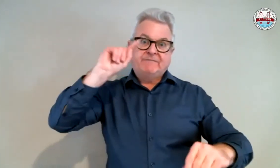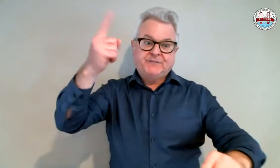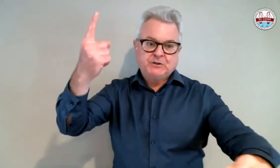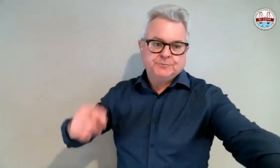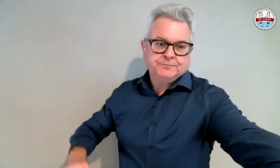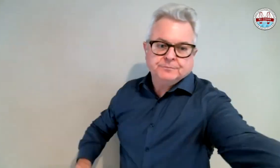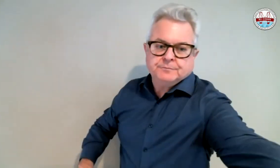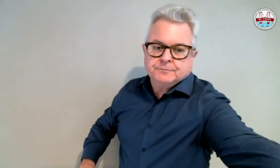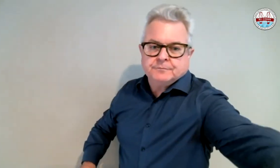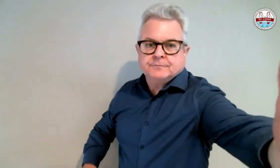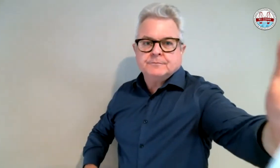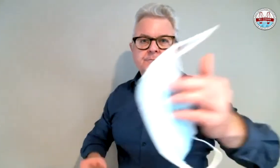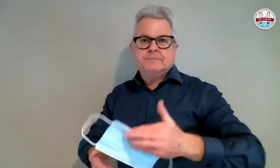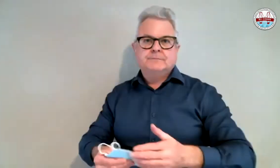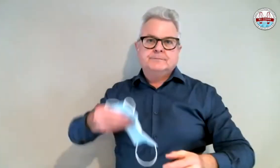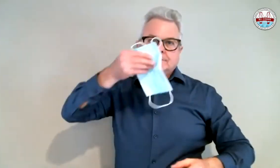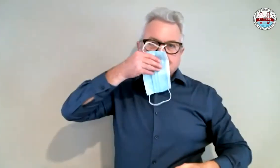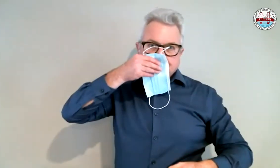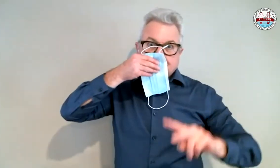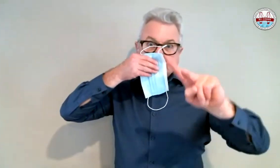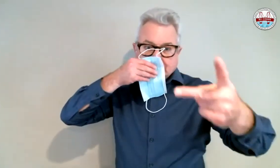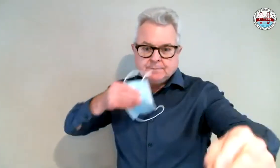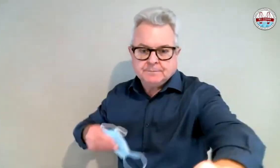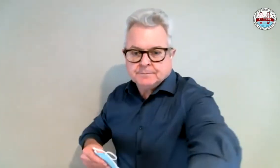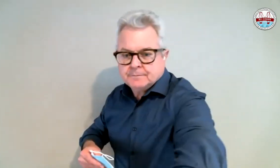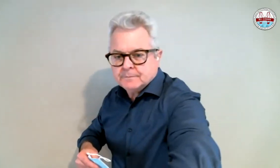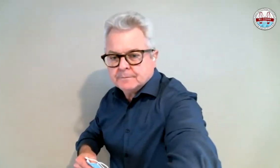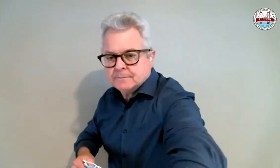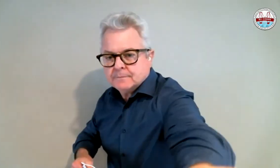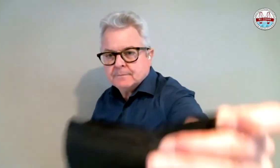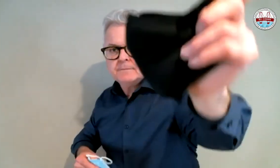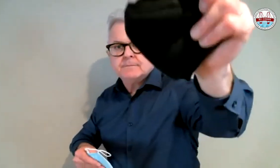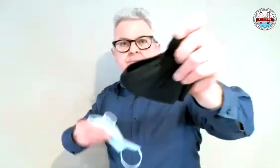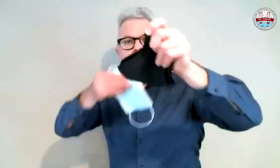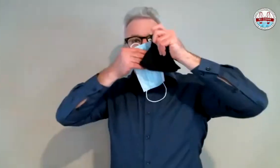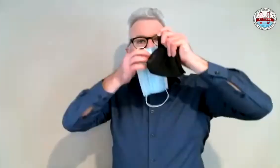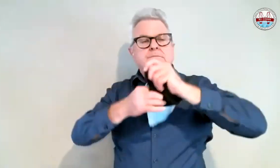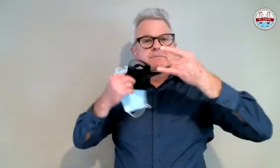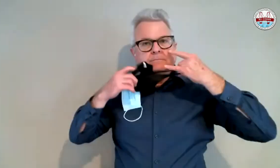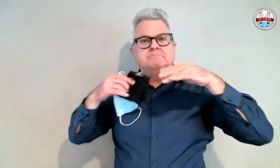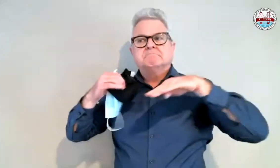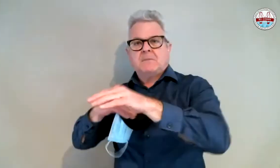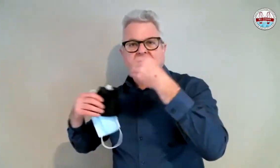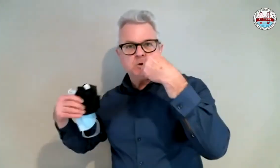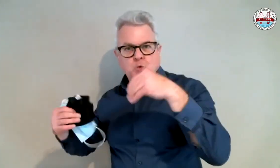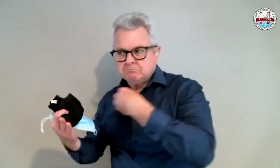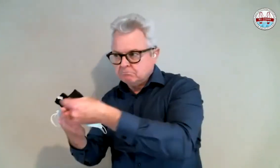when you go, for example, when I go into a grocery store to buy my groceries, I put on a disposable mask and then I put my cloth mask over